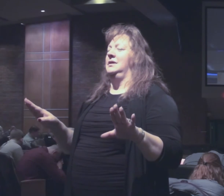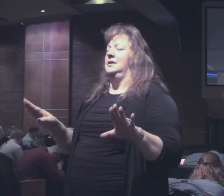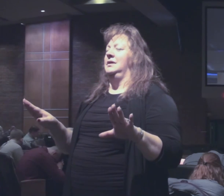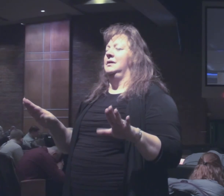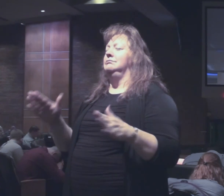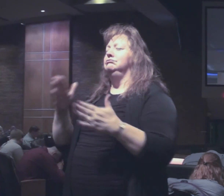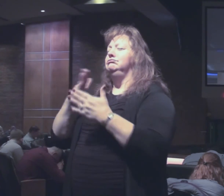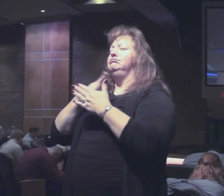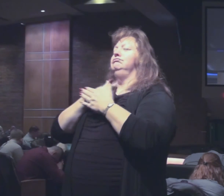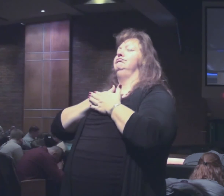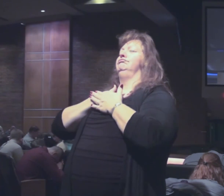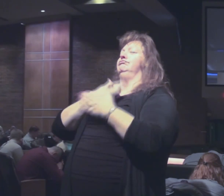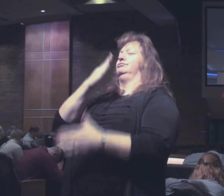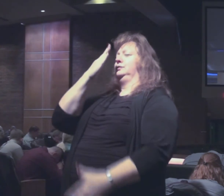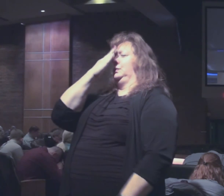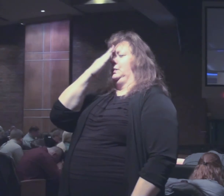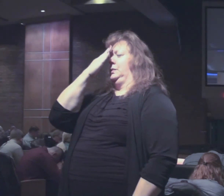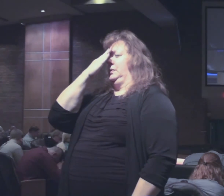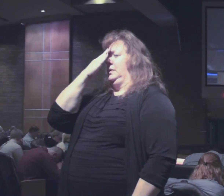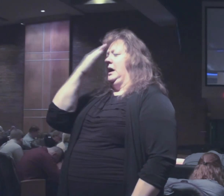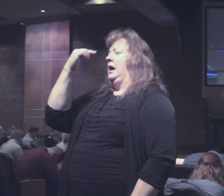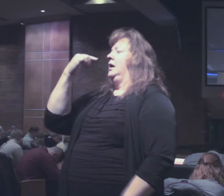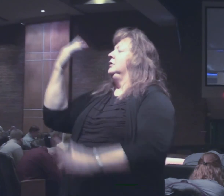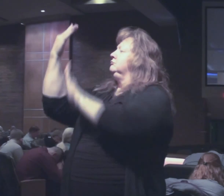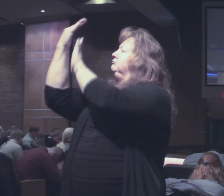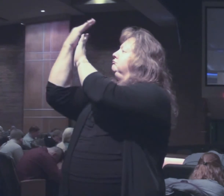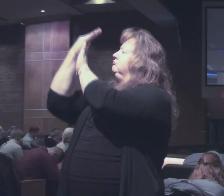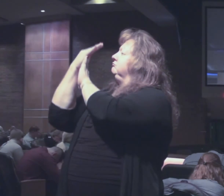rest secure. We belong to